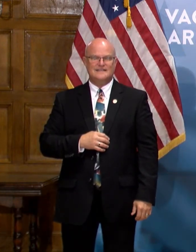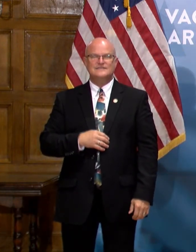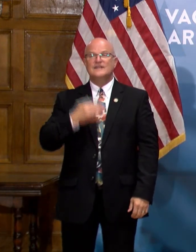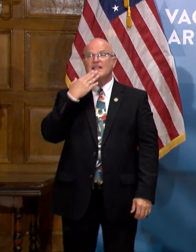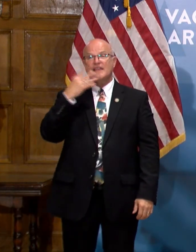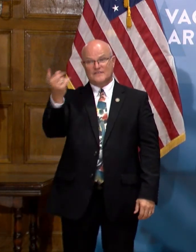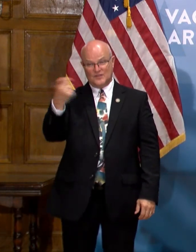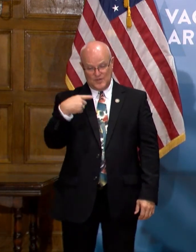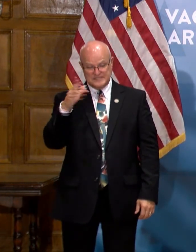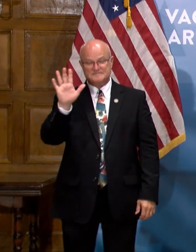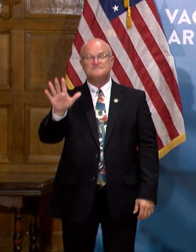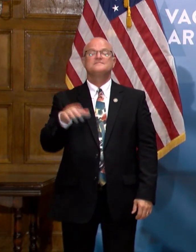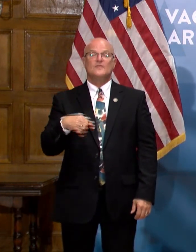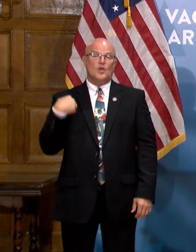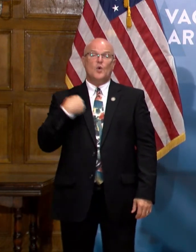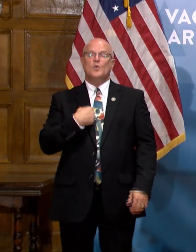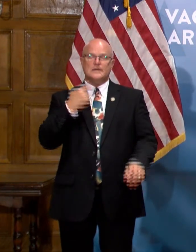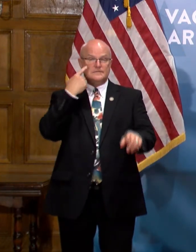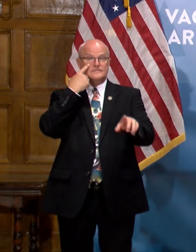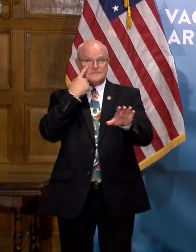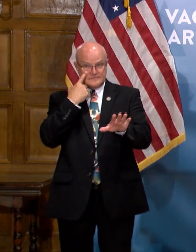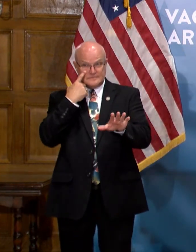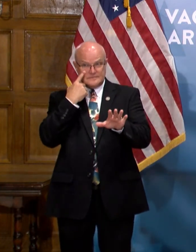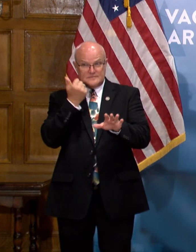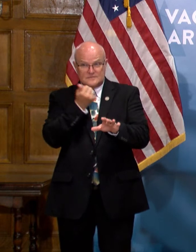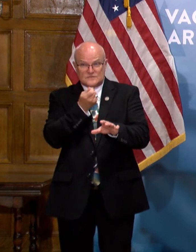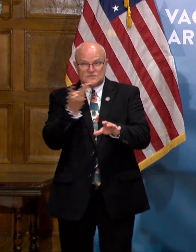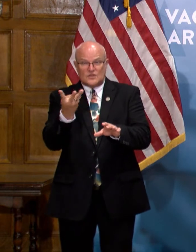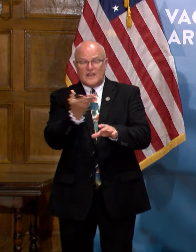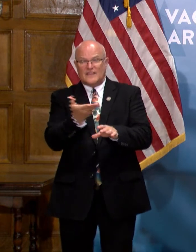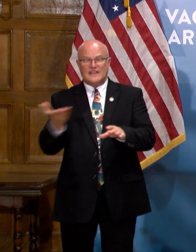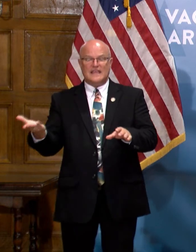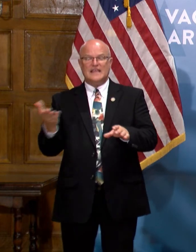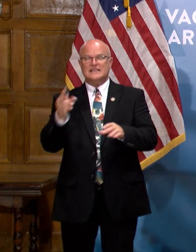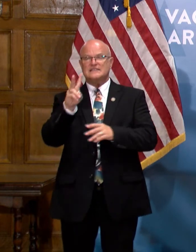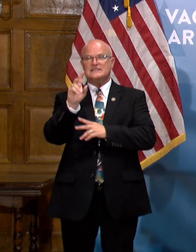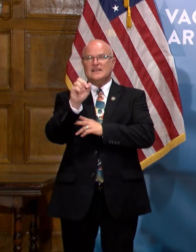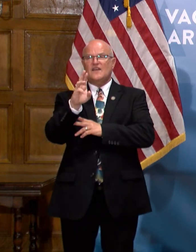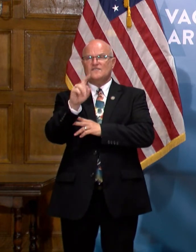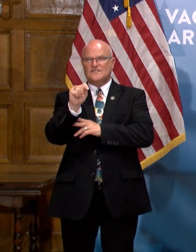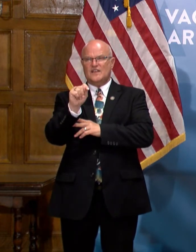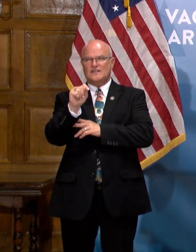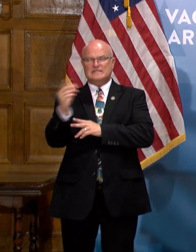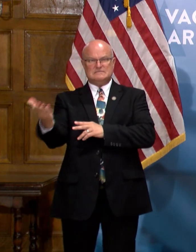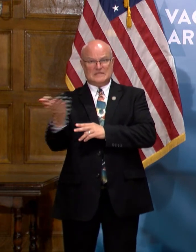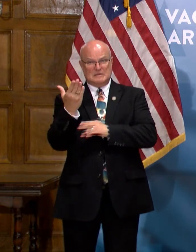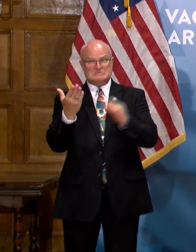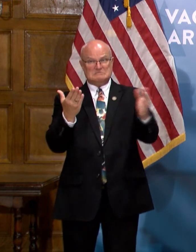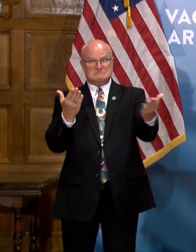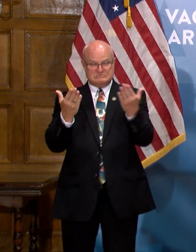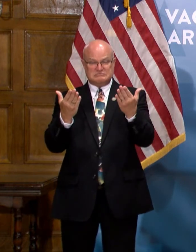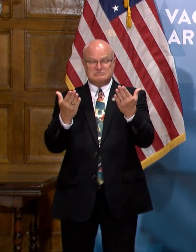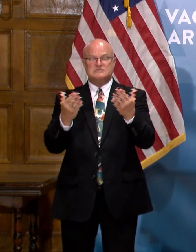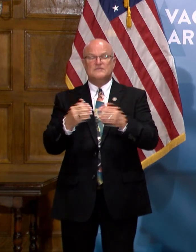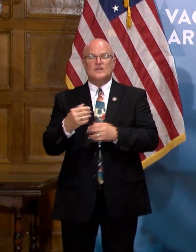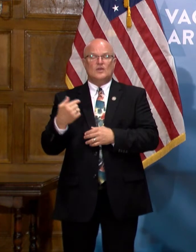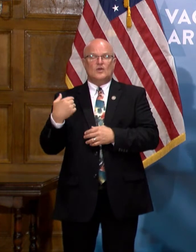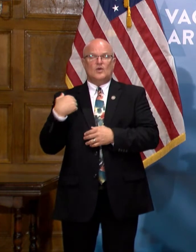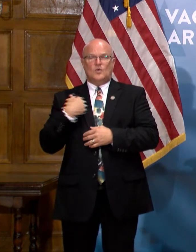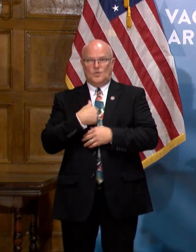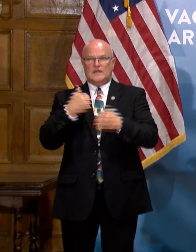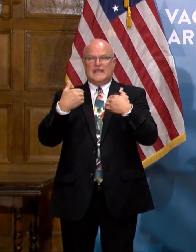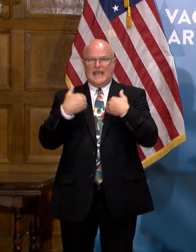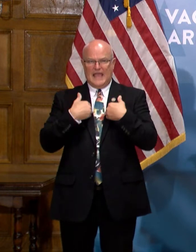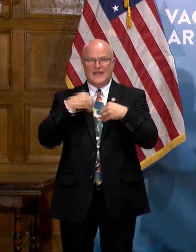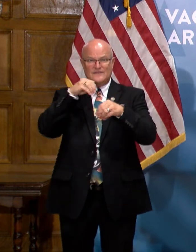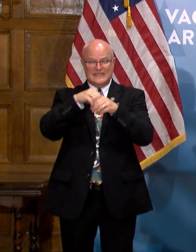Thank you for that question. So we are keeping our eyes on certain variants, the Mu and the Lambda variants. We do have